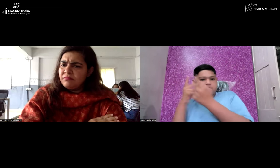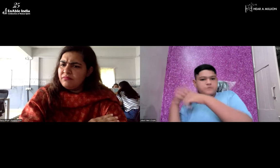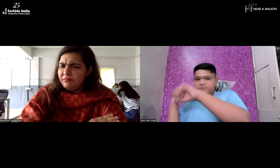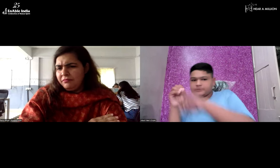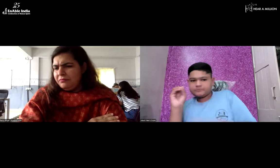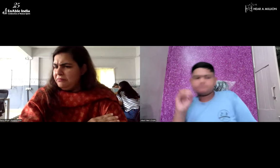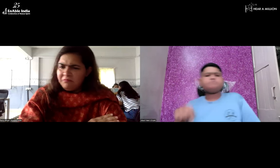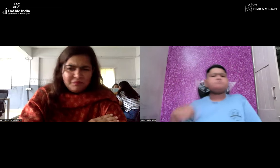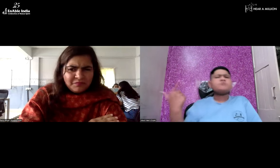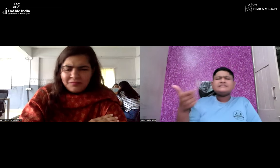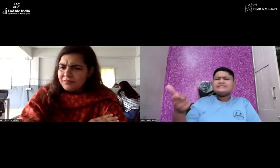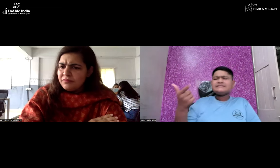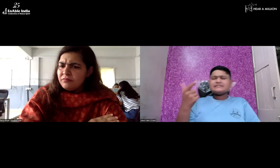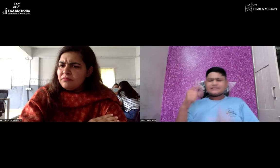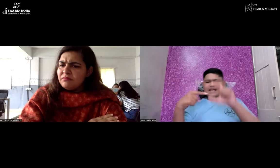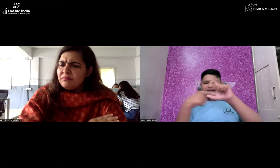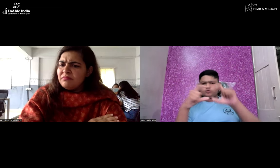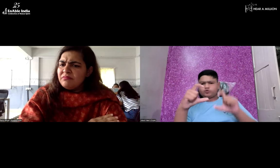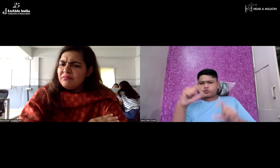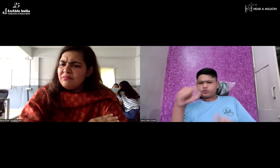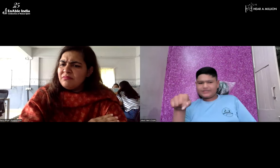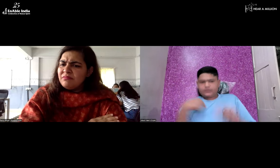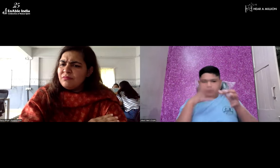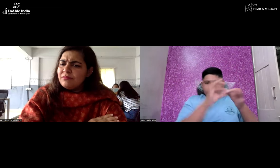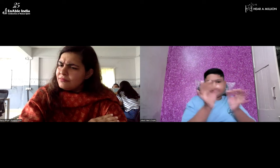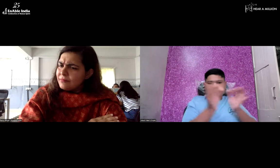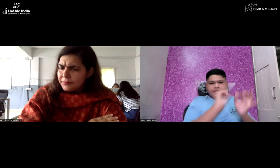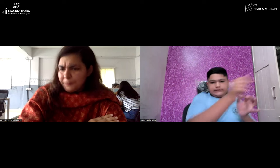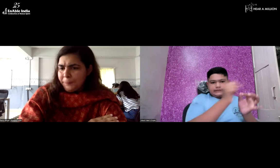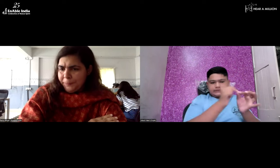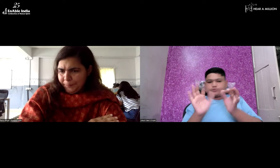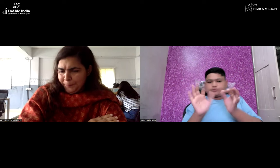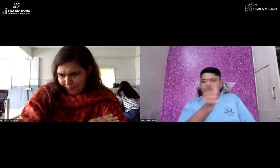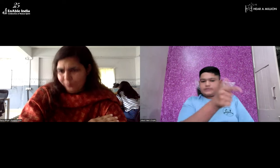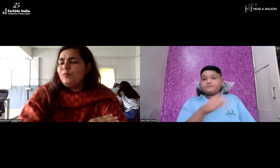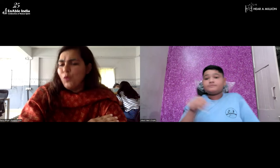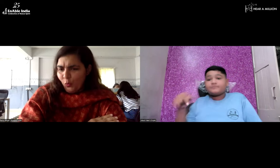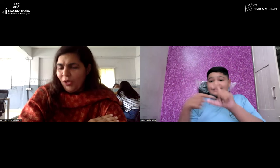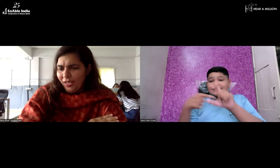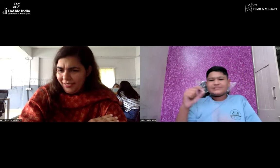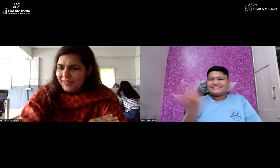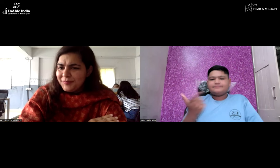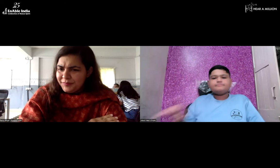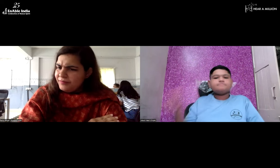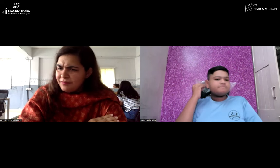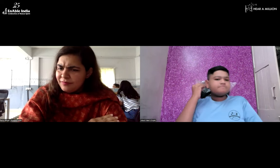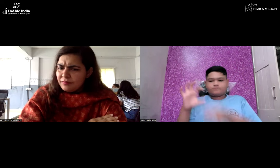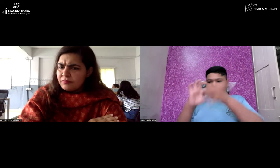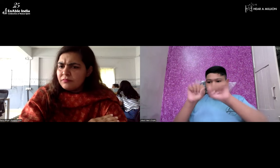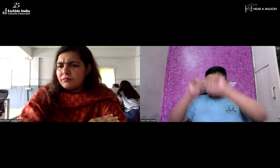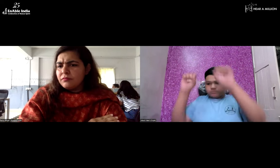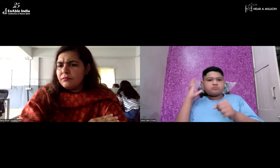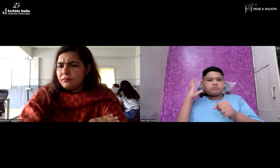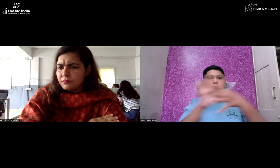with them. And then when we try to read and write to them, they are not able to comprehend. So then, if we want, we can